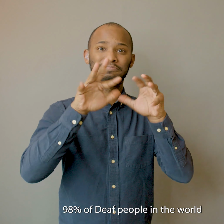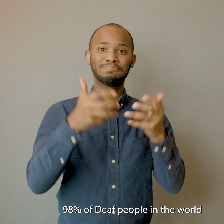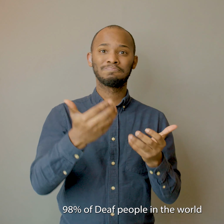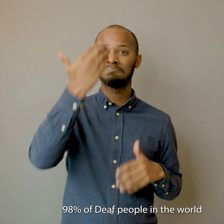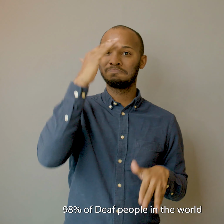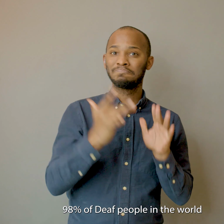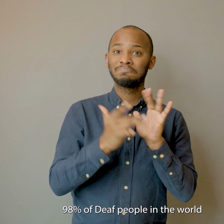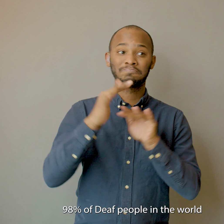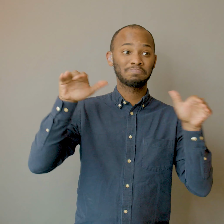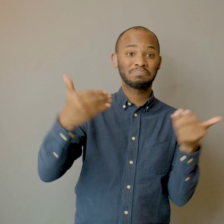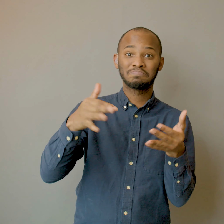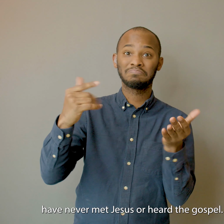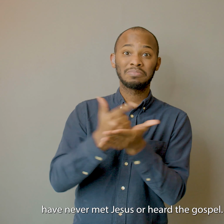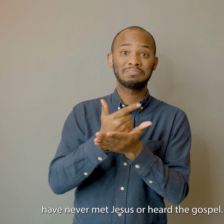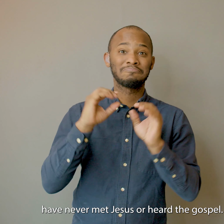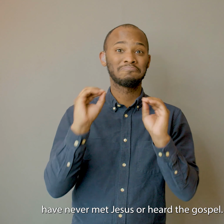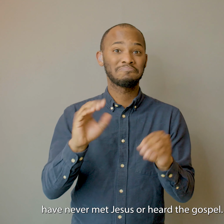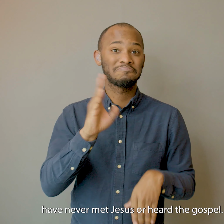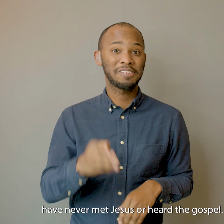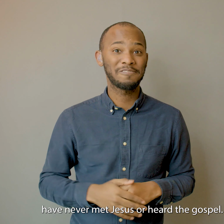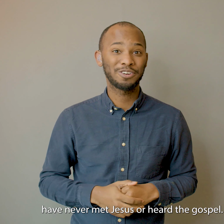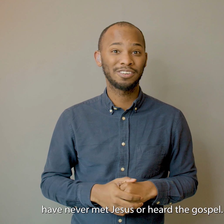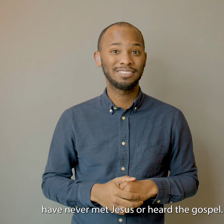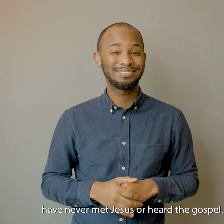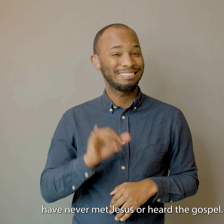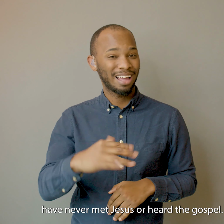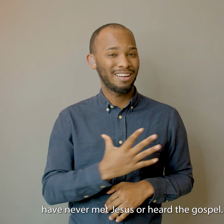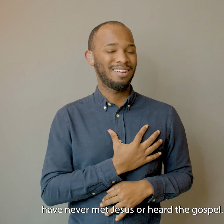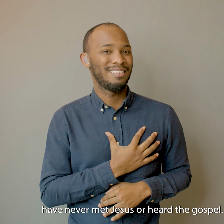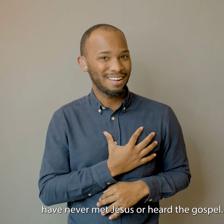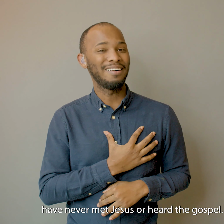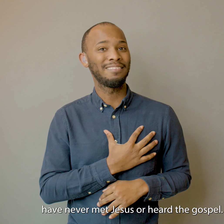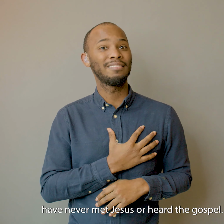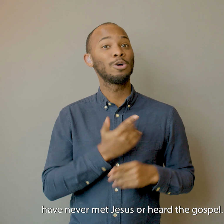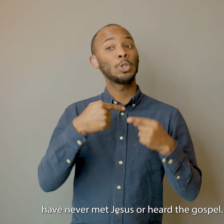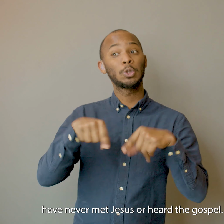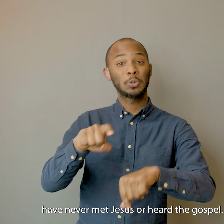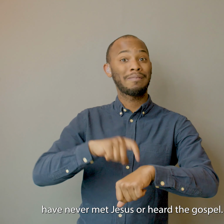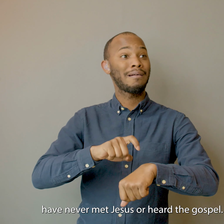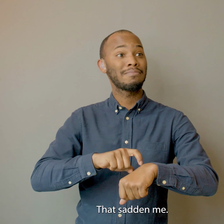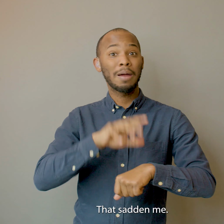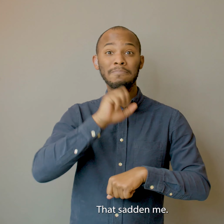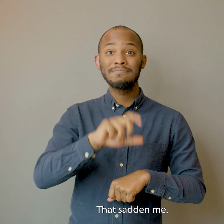in the world have never met Jesus or heard the gospel. That's saddened me.